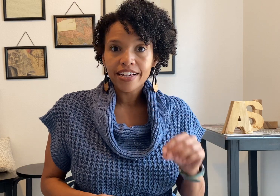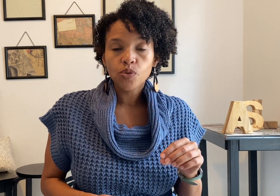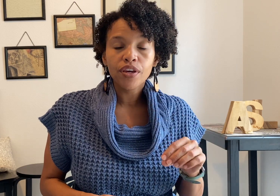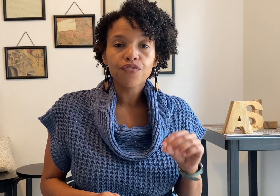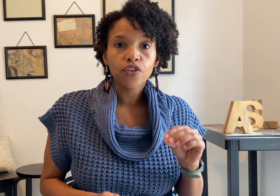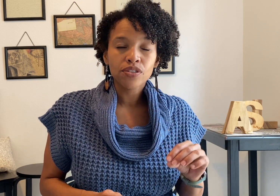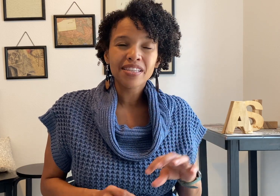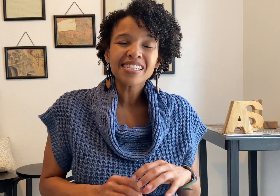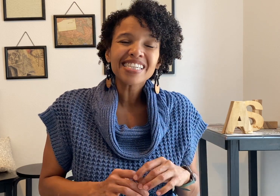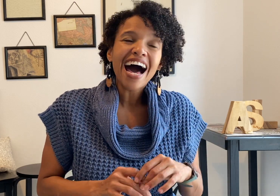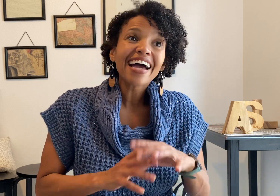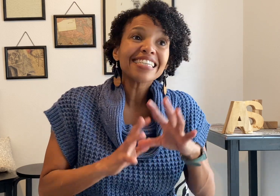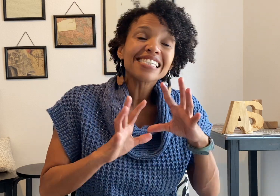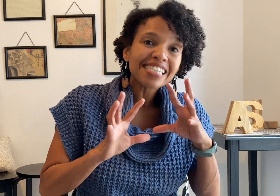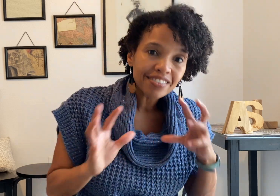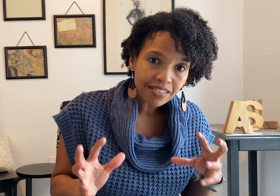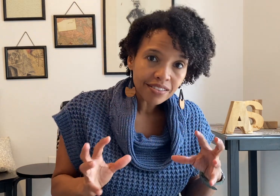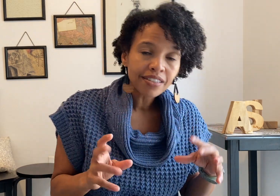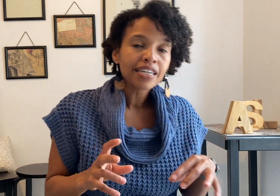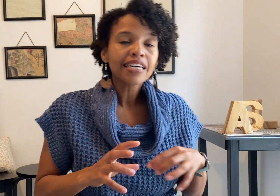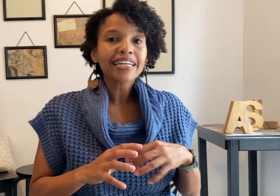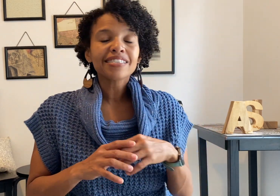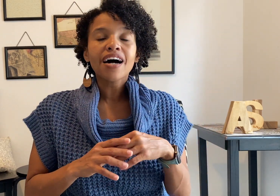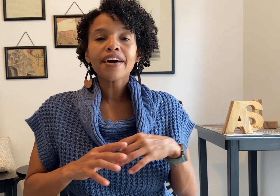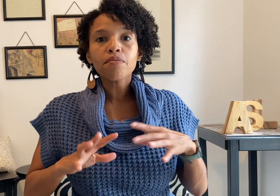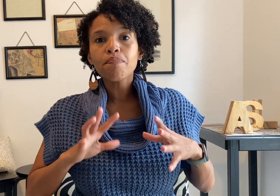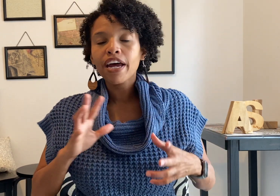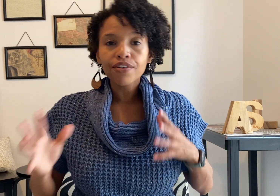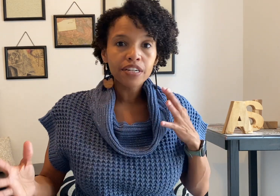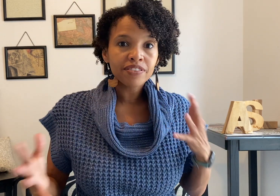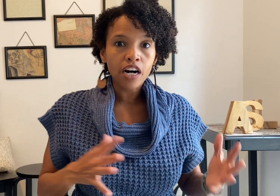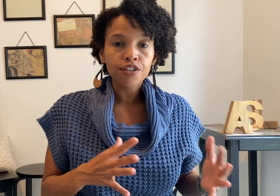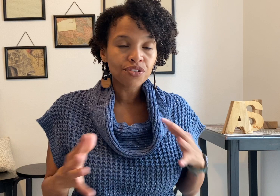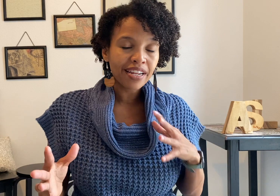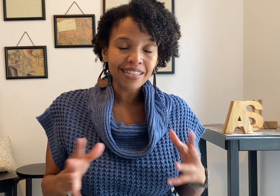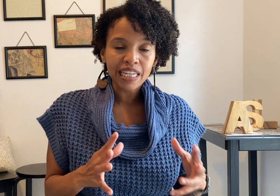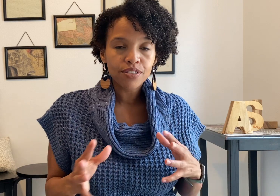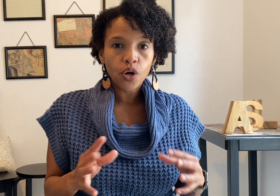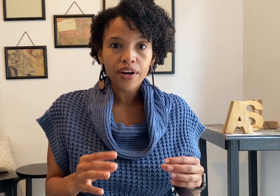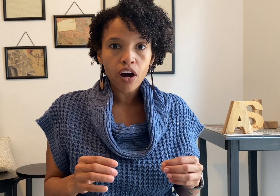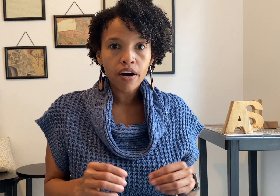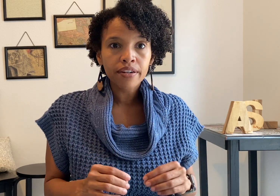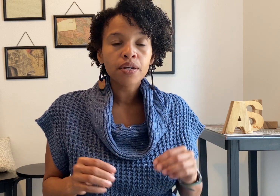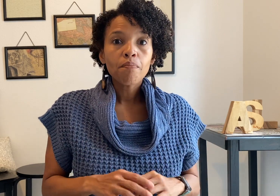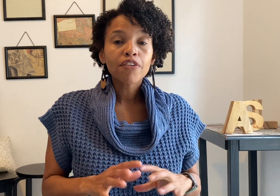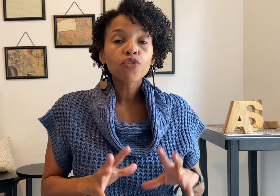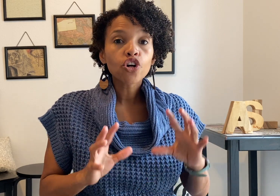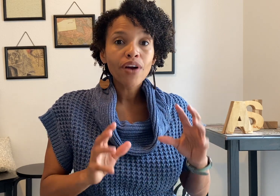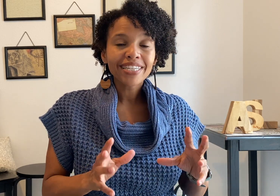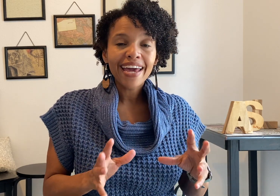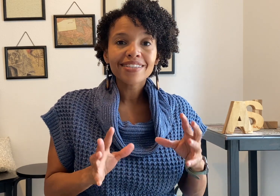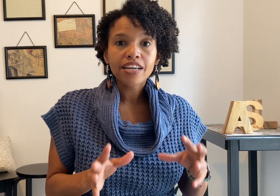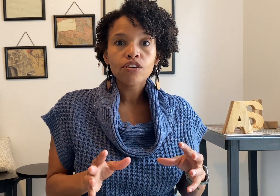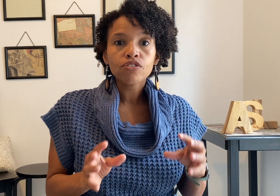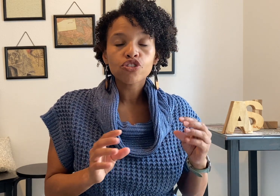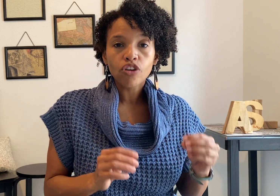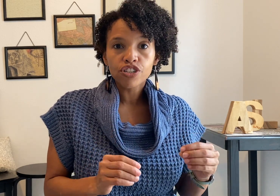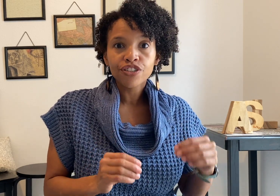week first. This is ideal. It's not imperative to understand exactly what's going on, but for correct ASL structure, it